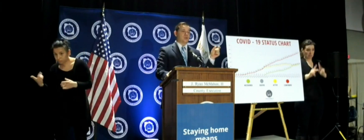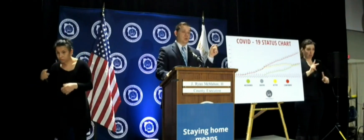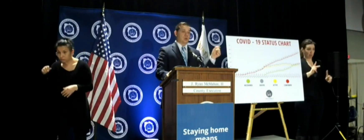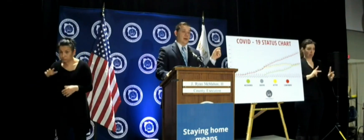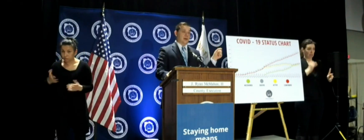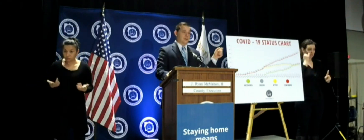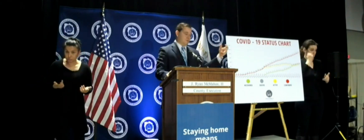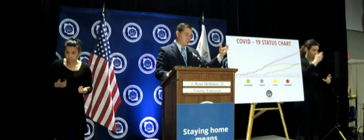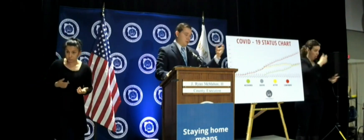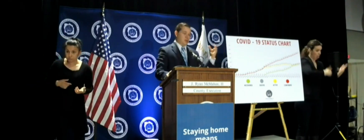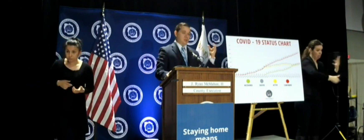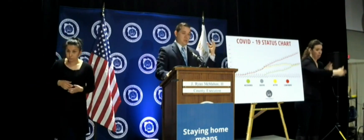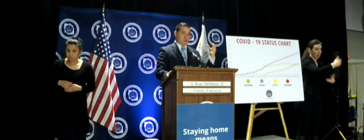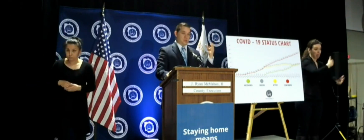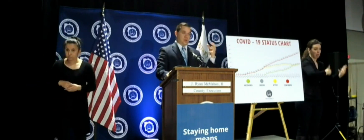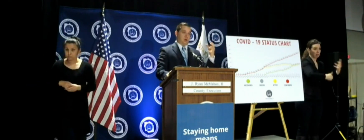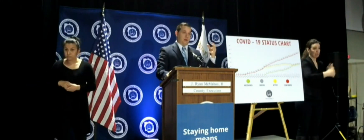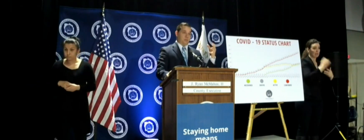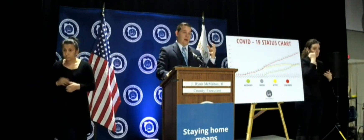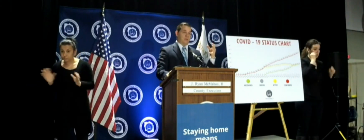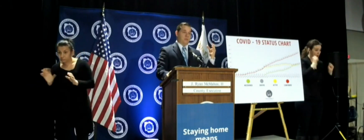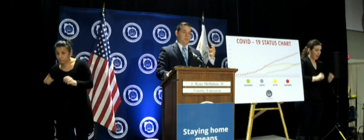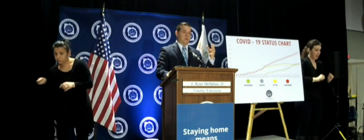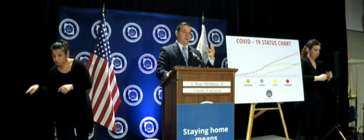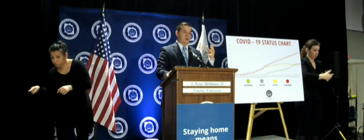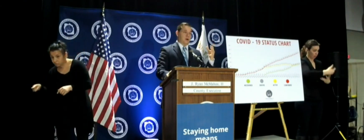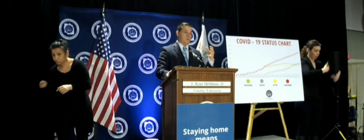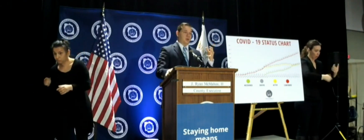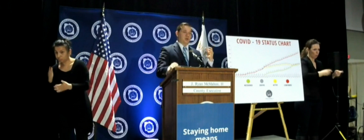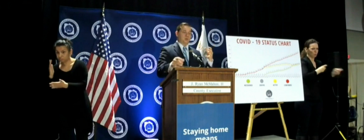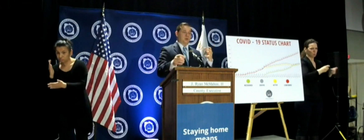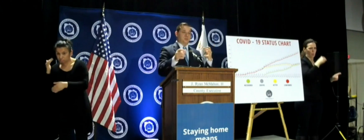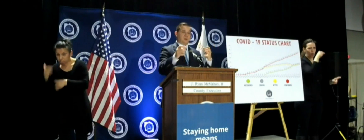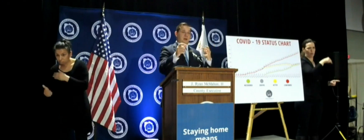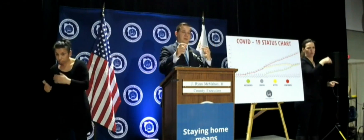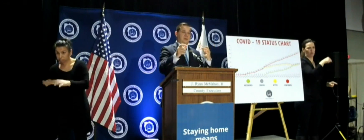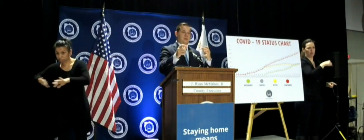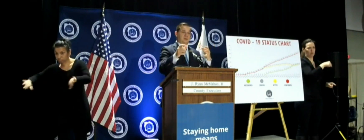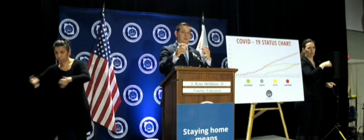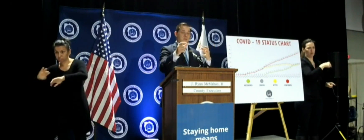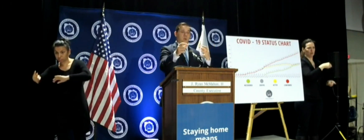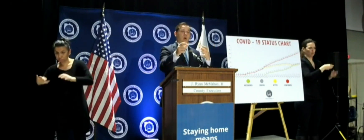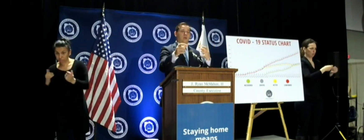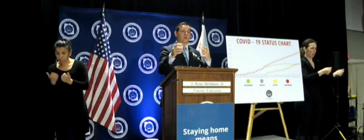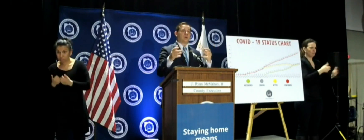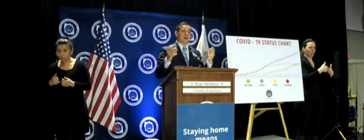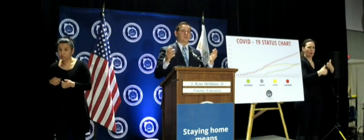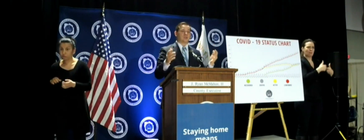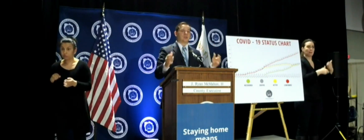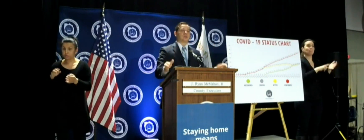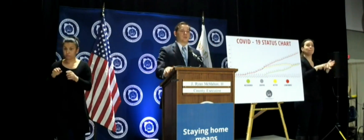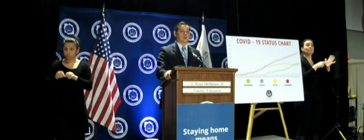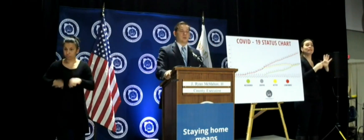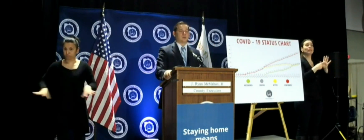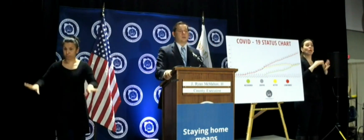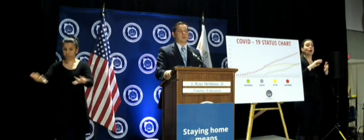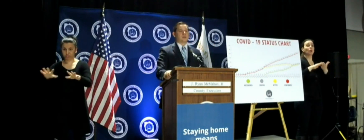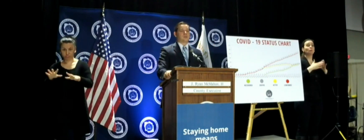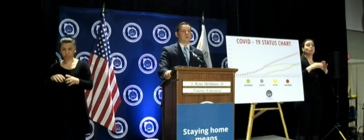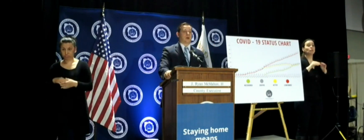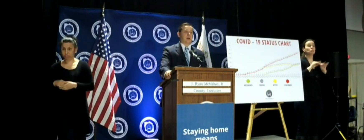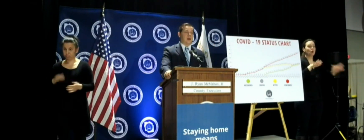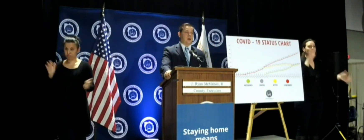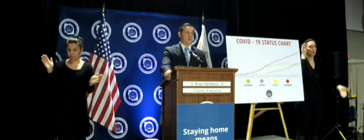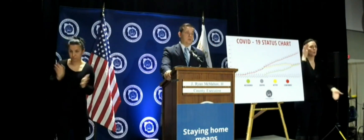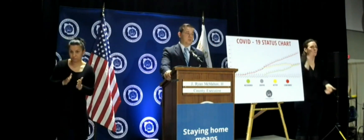you control that affiliation and you solve that problem, your community spread is smaller than what it actually looks like. And